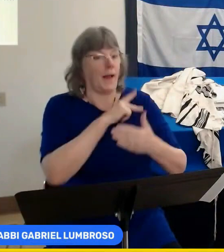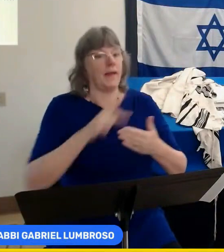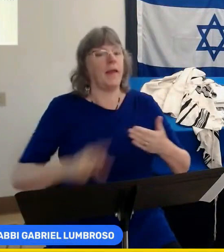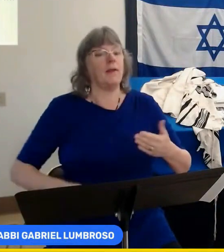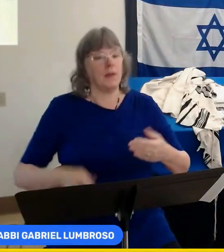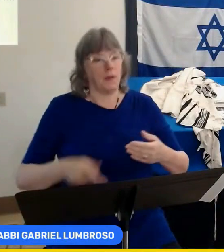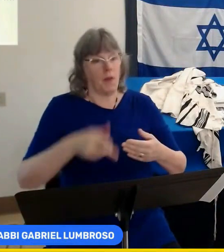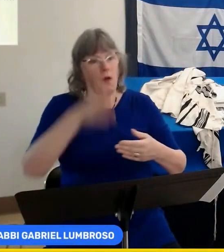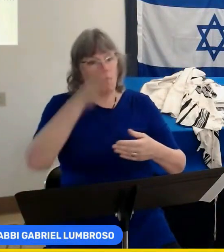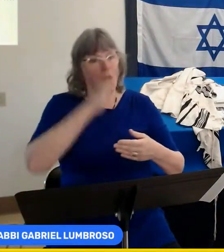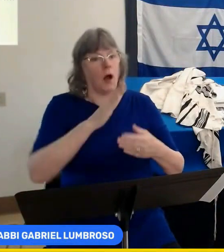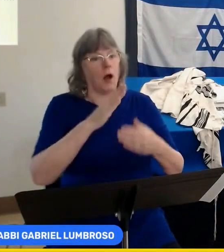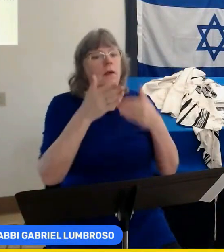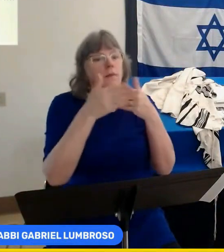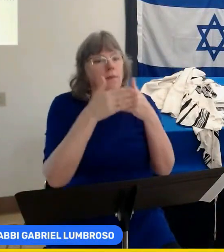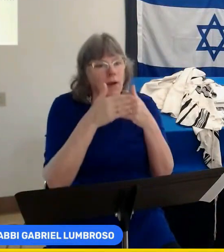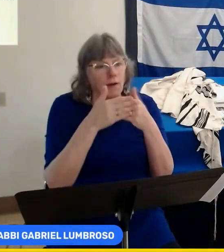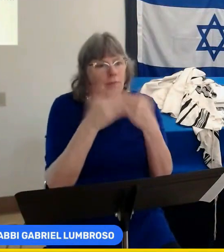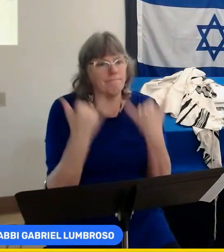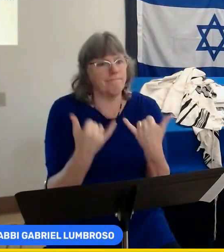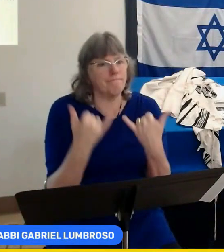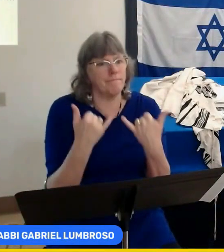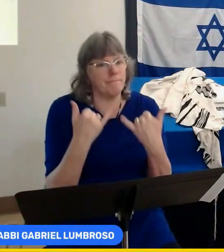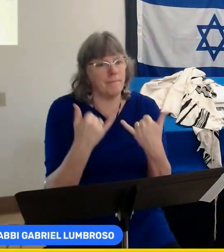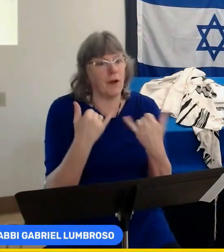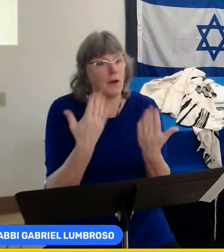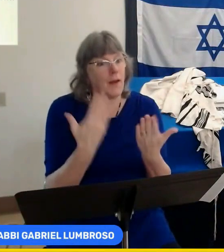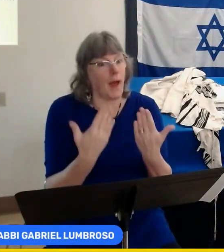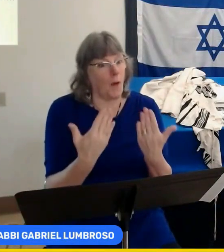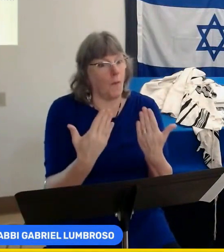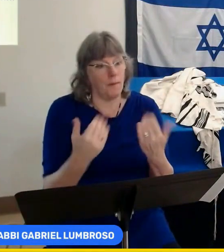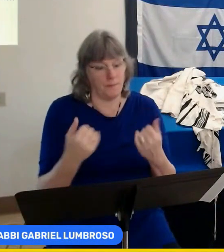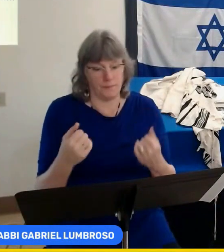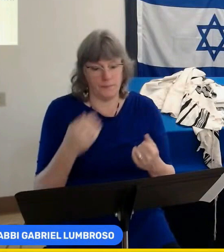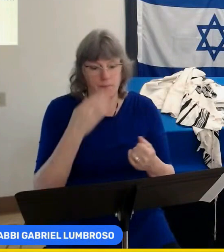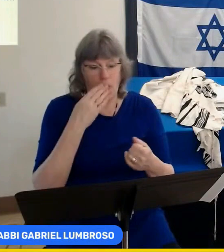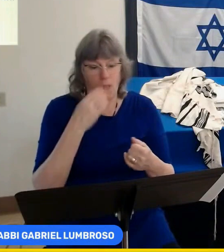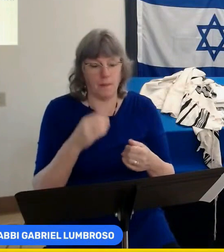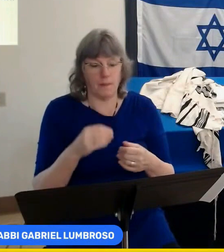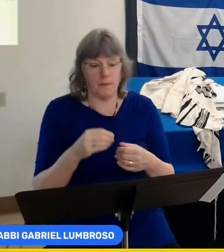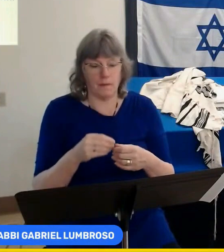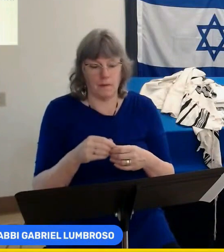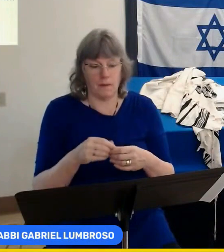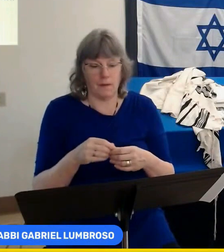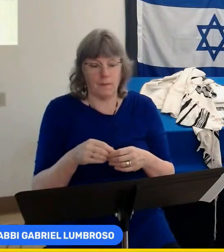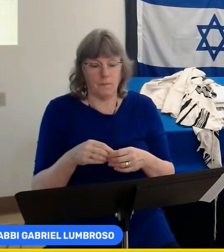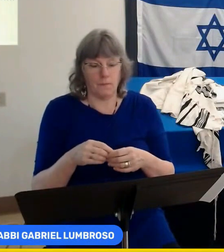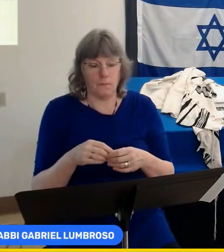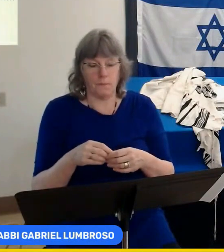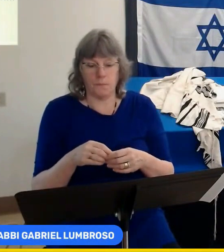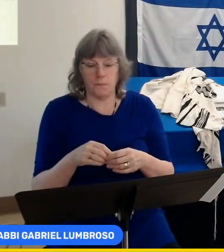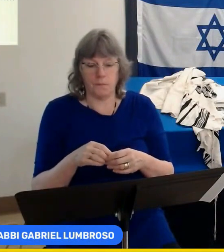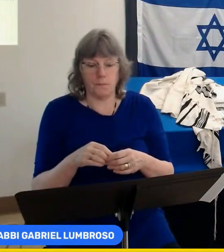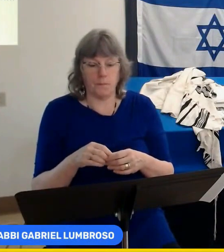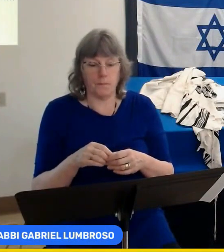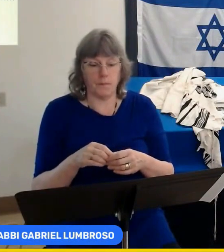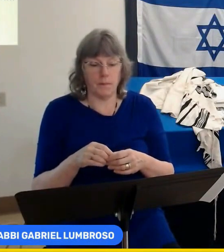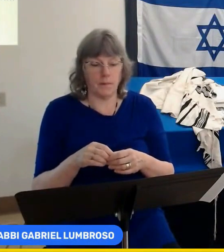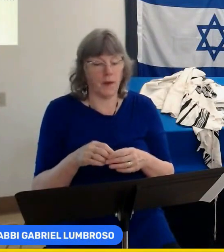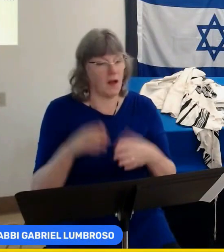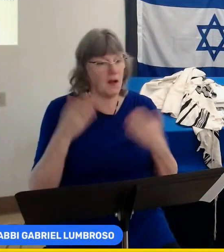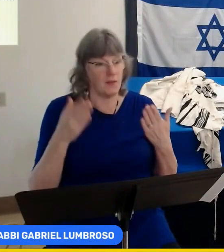saying, we know what Yeshua said when he proclaimed the gospel. I think that should be our